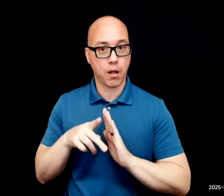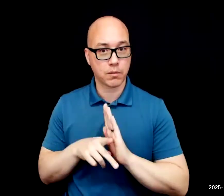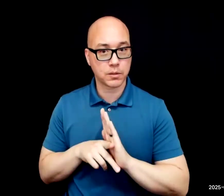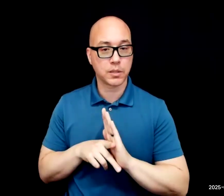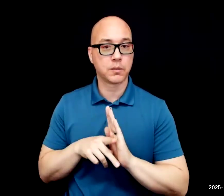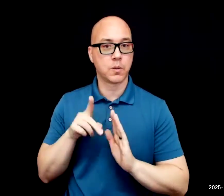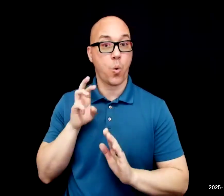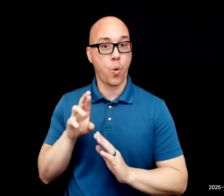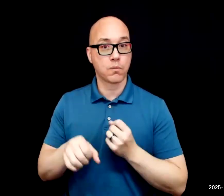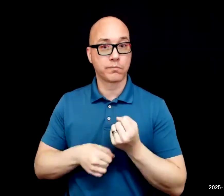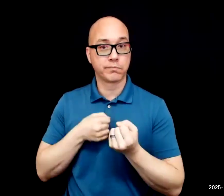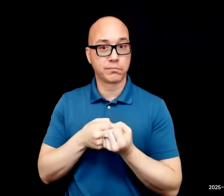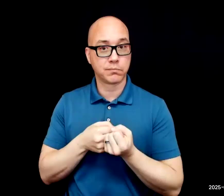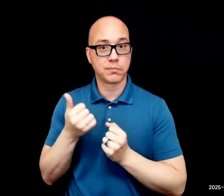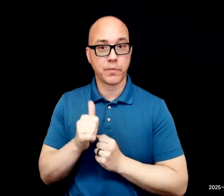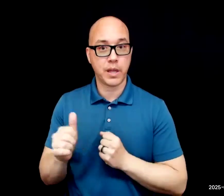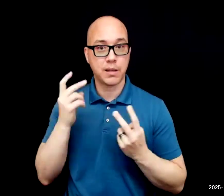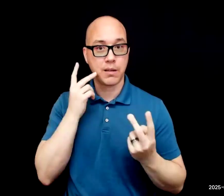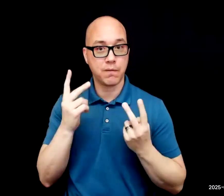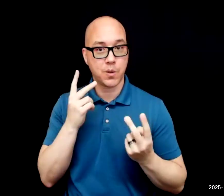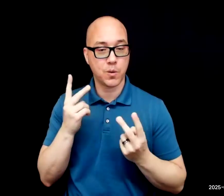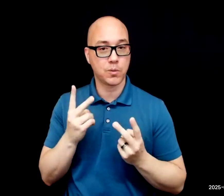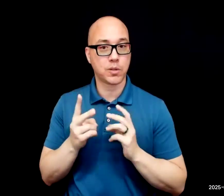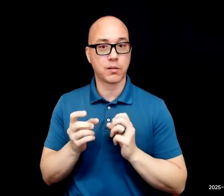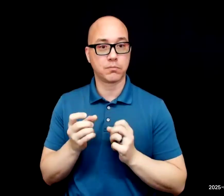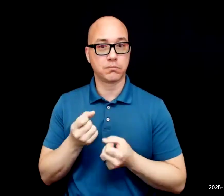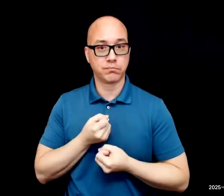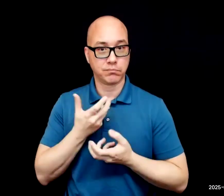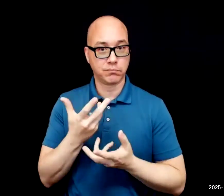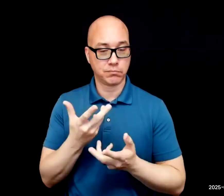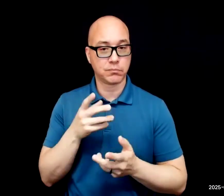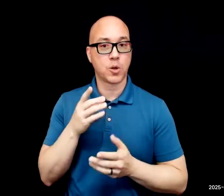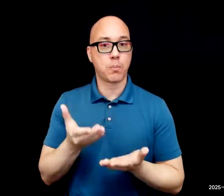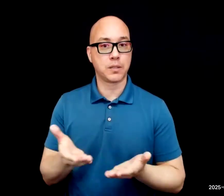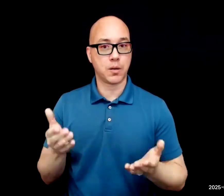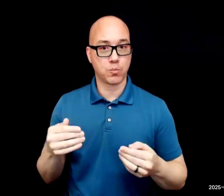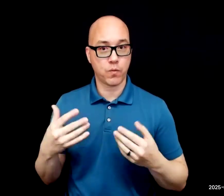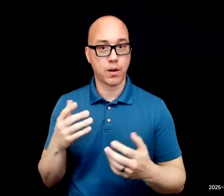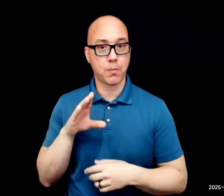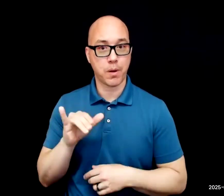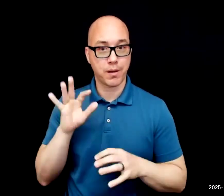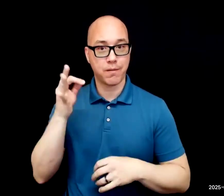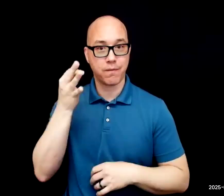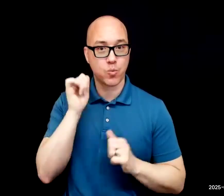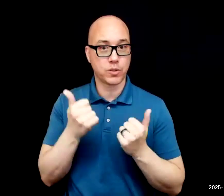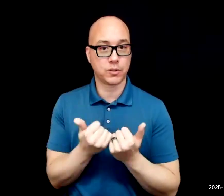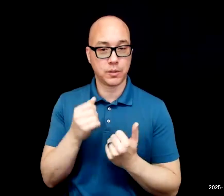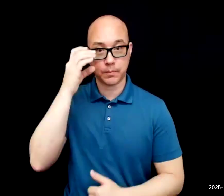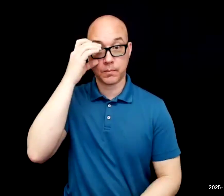of or be an endorsement of any views expressed or materials provided by any federal agency.